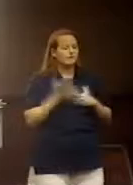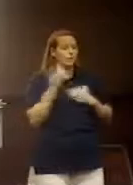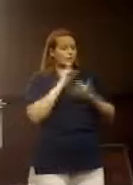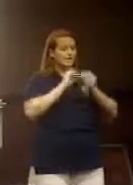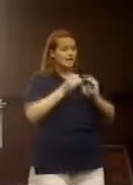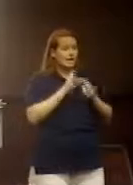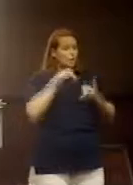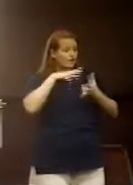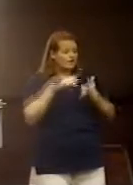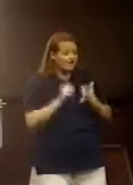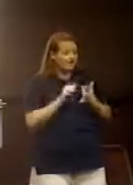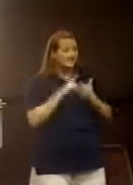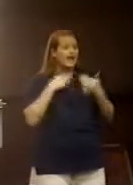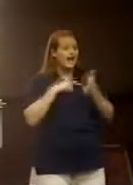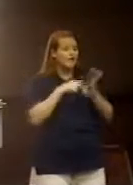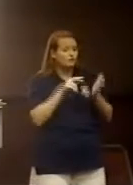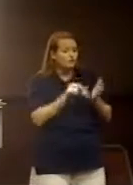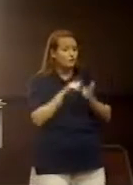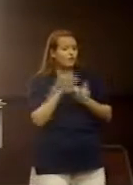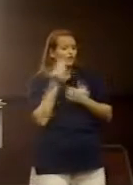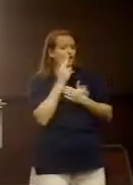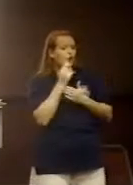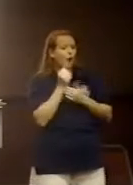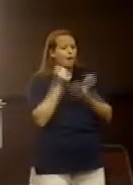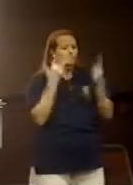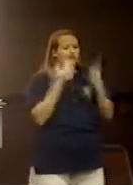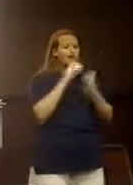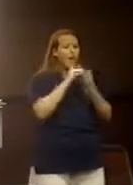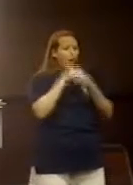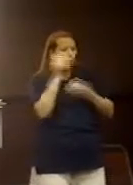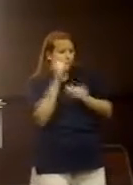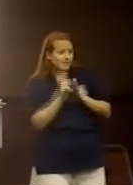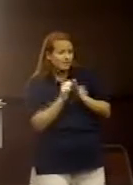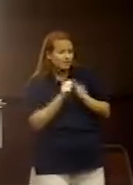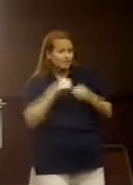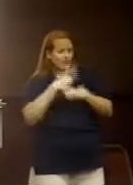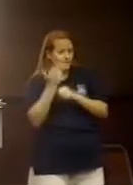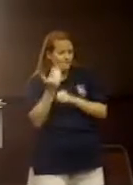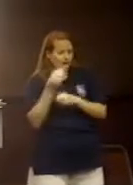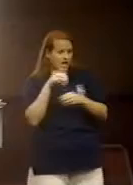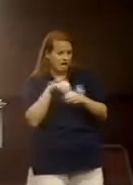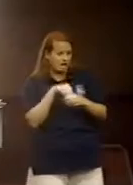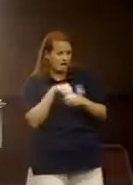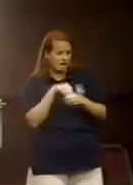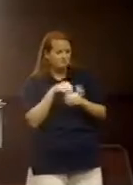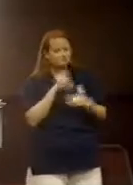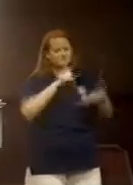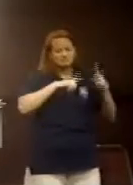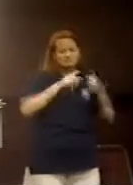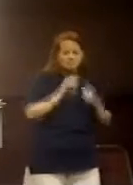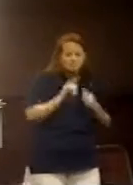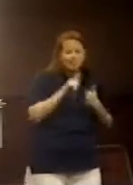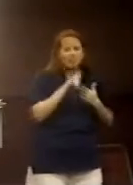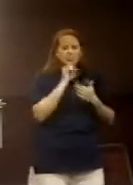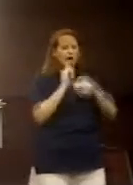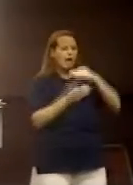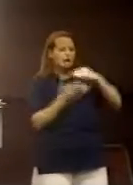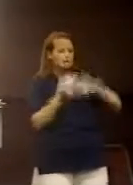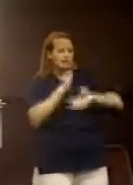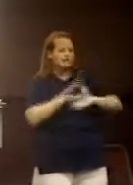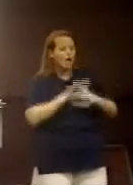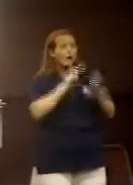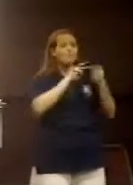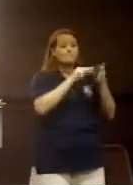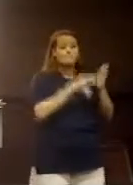there's a number of studies that have shown that there's many omissions made in signing that is based